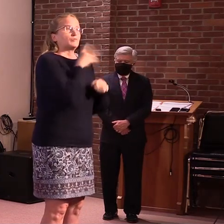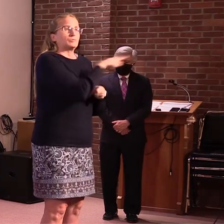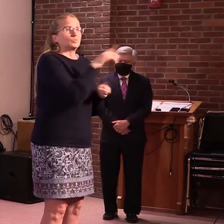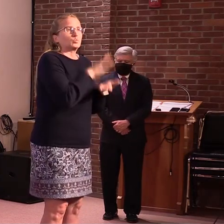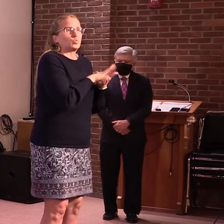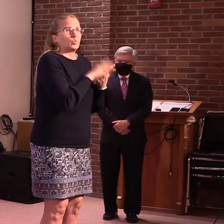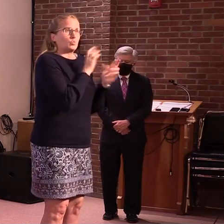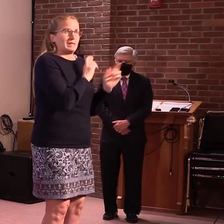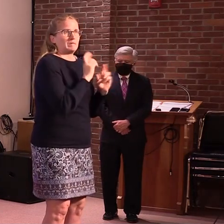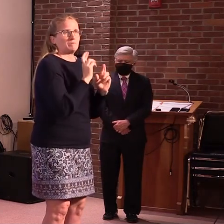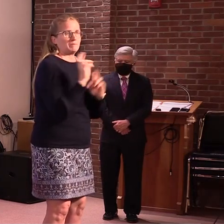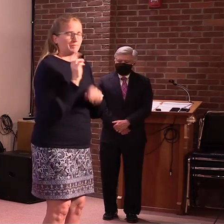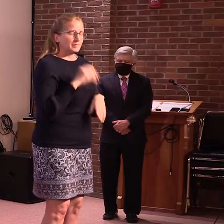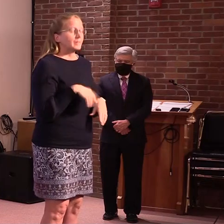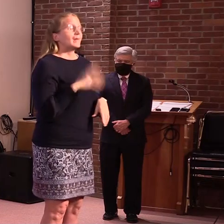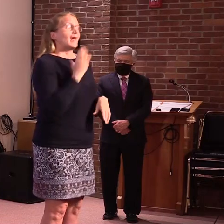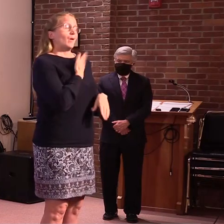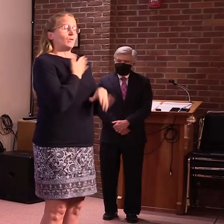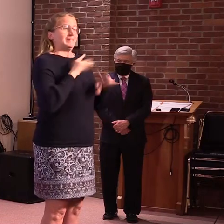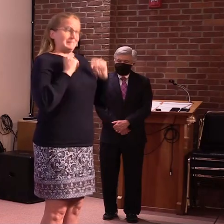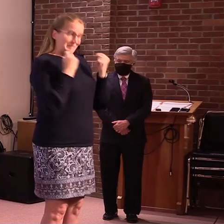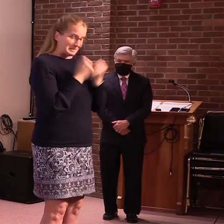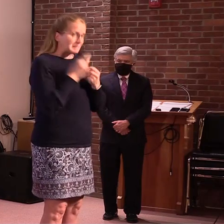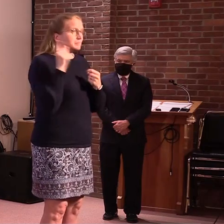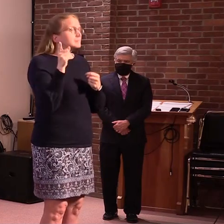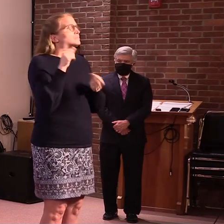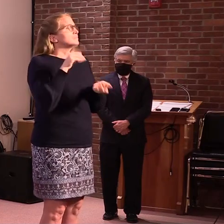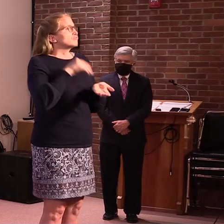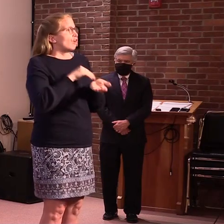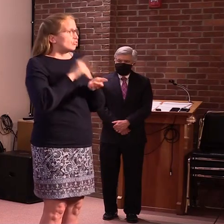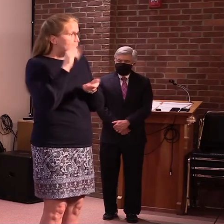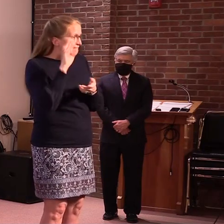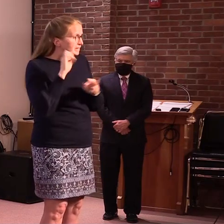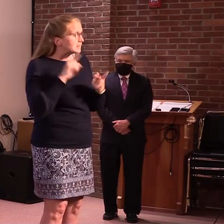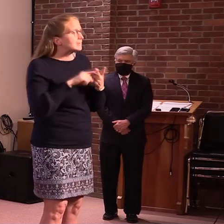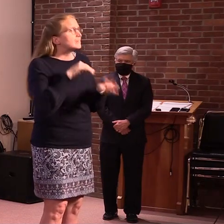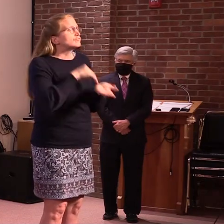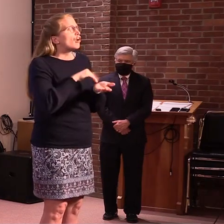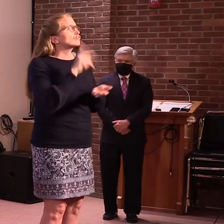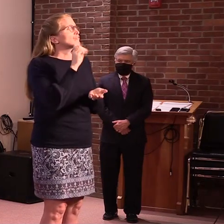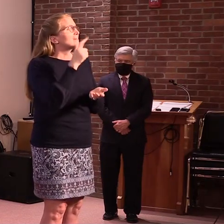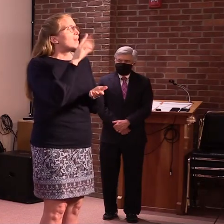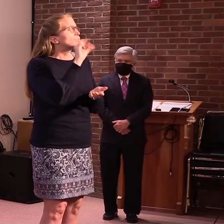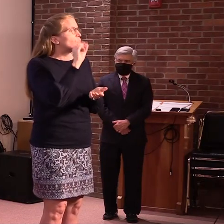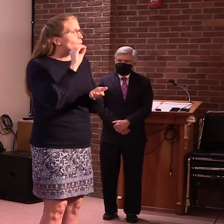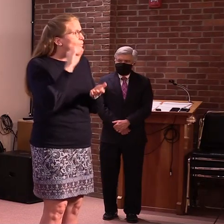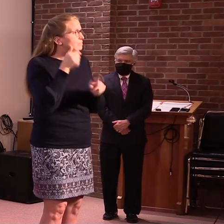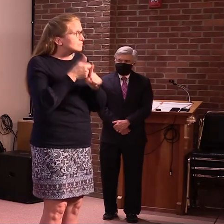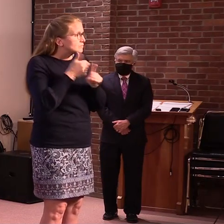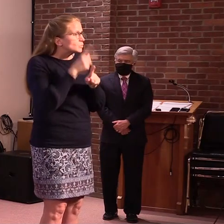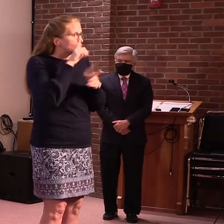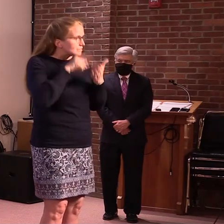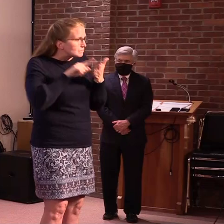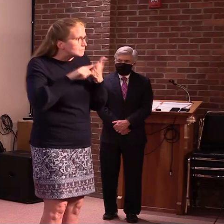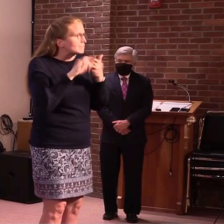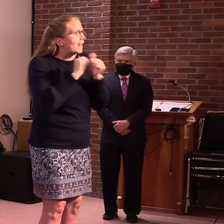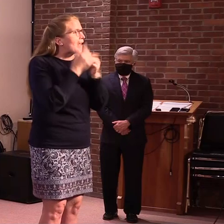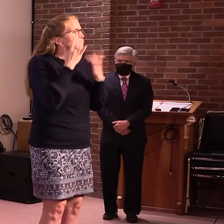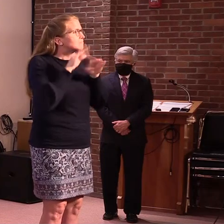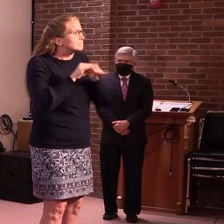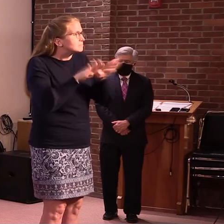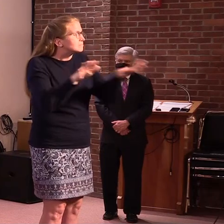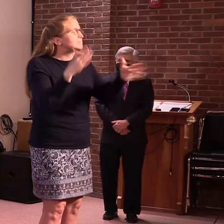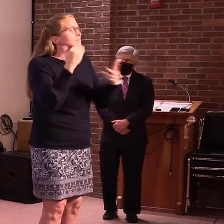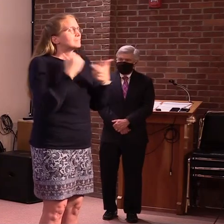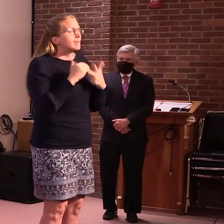led by the Department of Health staff, including Commissioner Levine, Dr. Kelso, the state epidemiologist, Dr. Brina Holmes, director of the maternal and